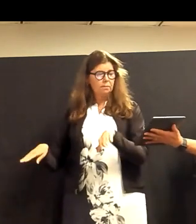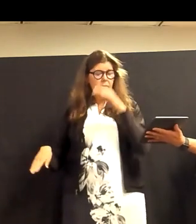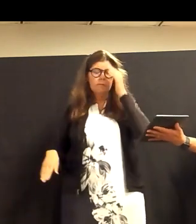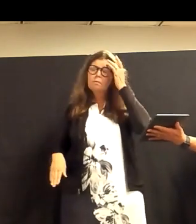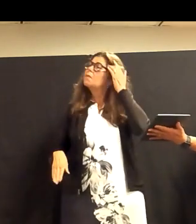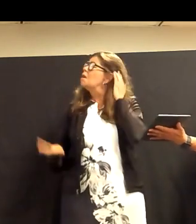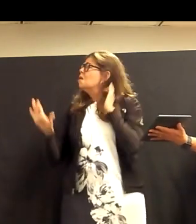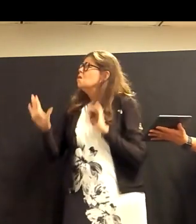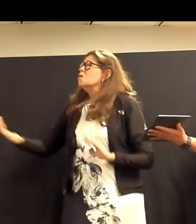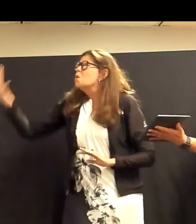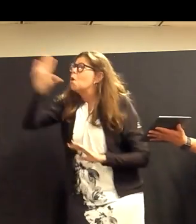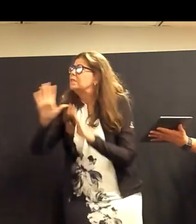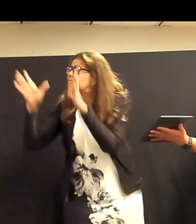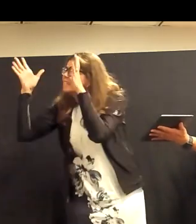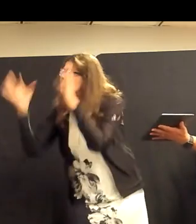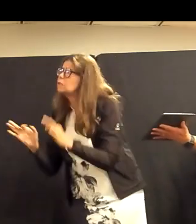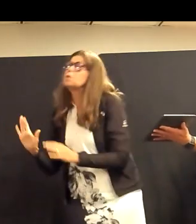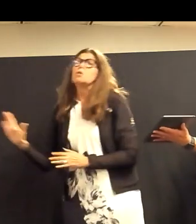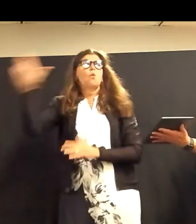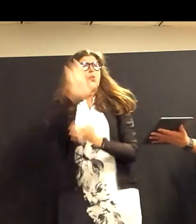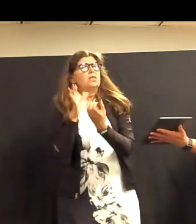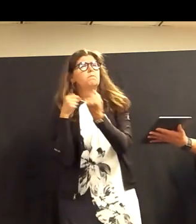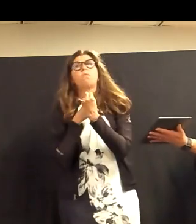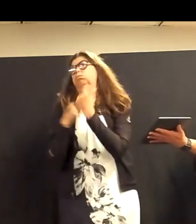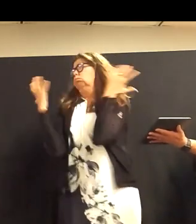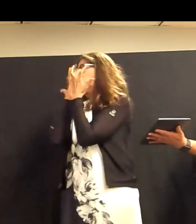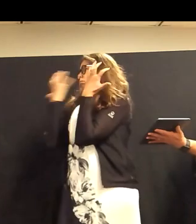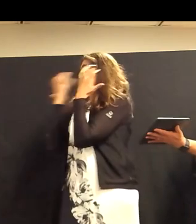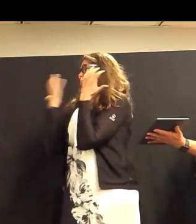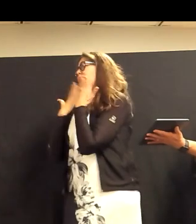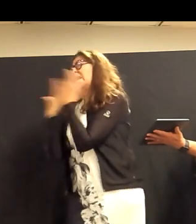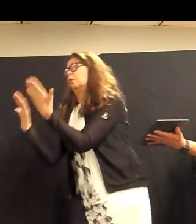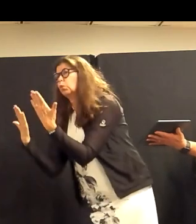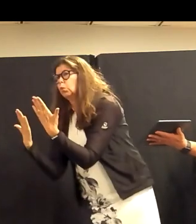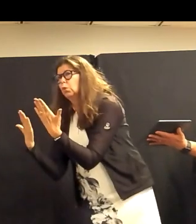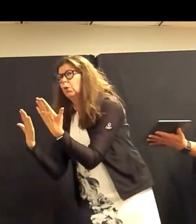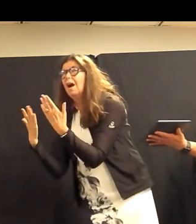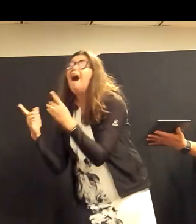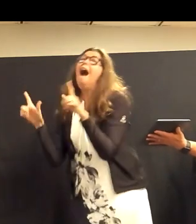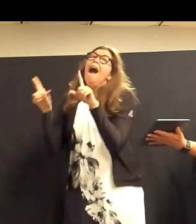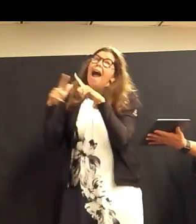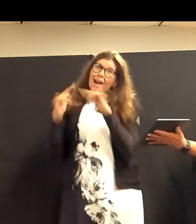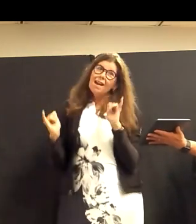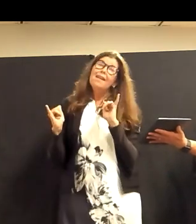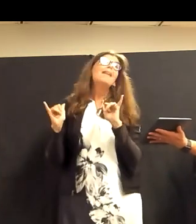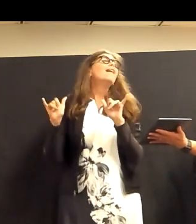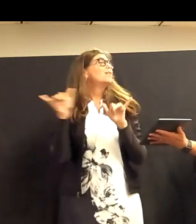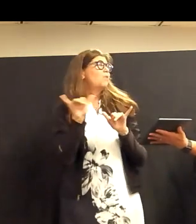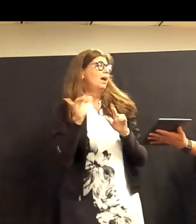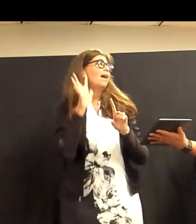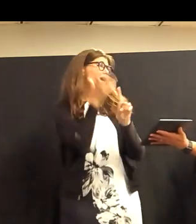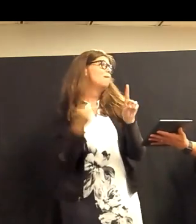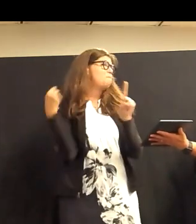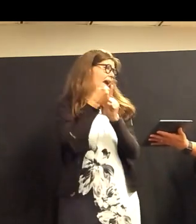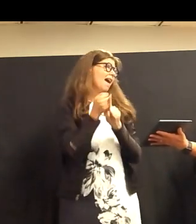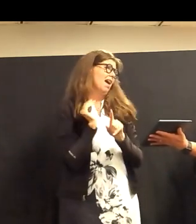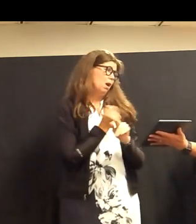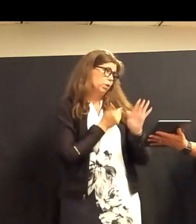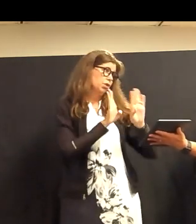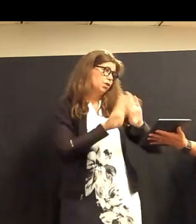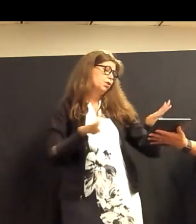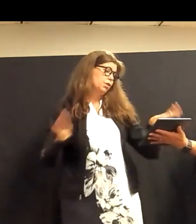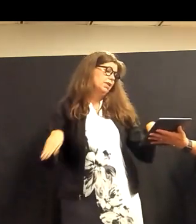our deaf and hard of hearing children. Your decisions, your support is phenomenal, and I